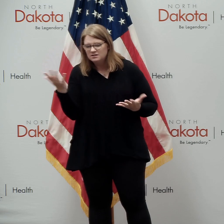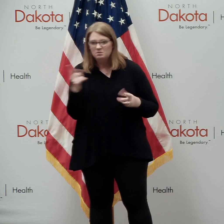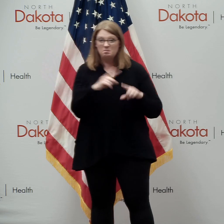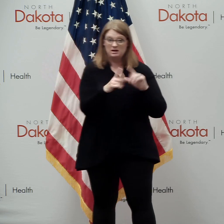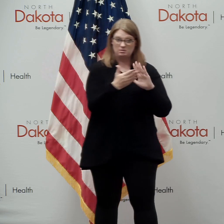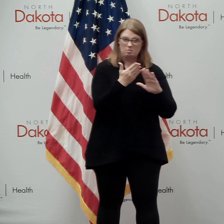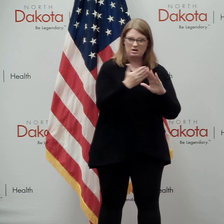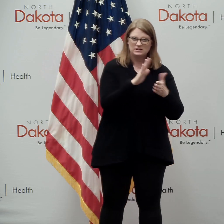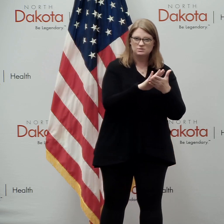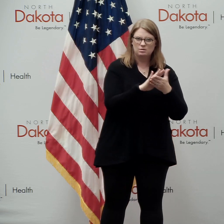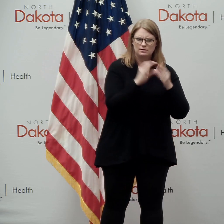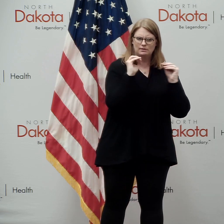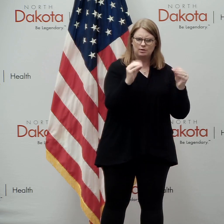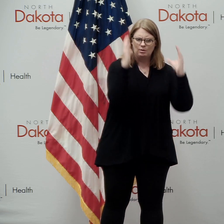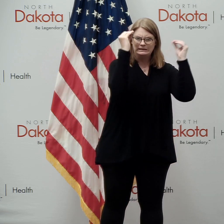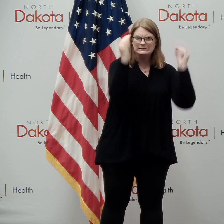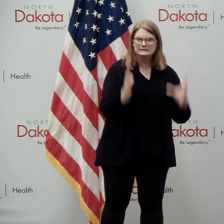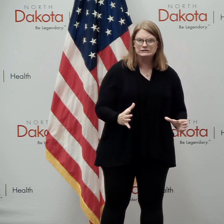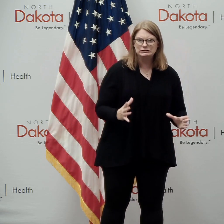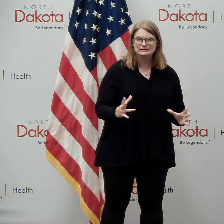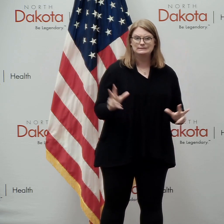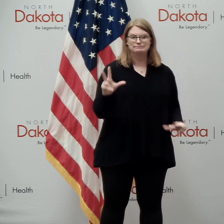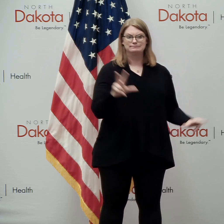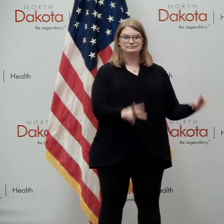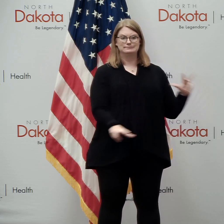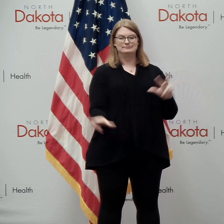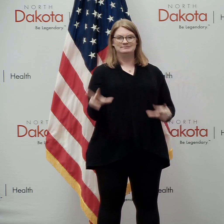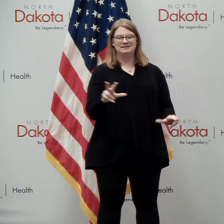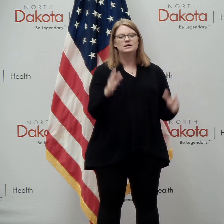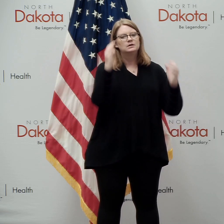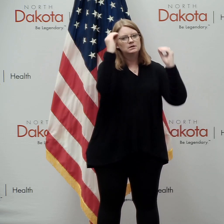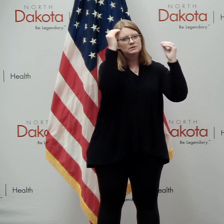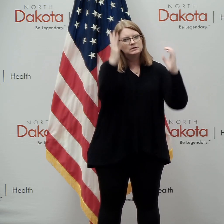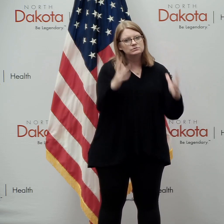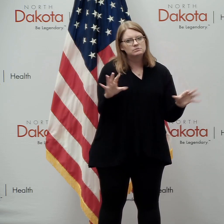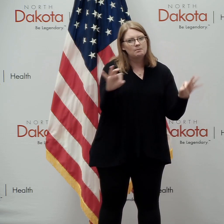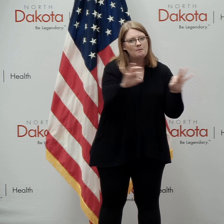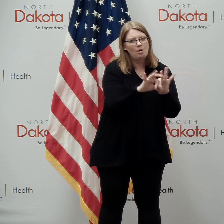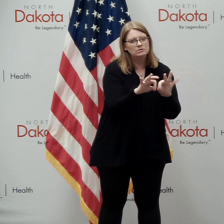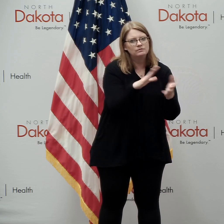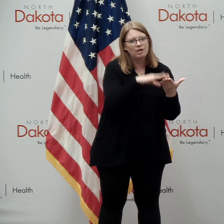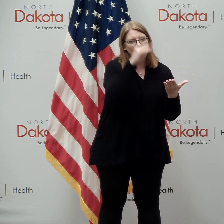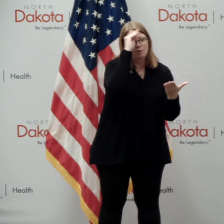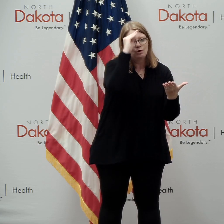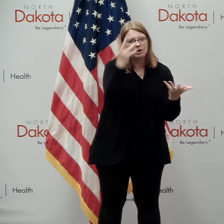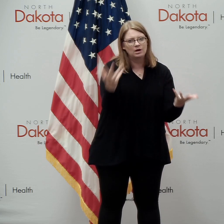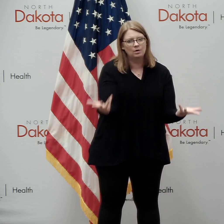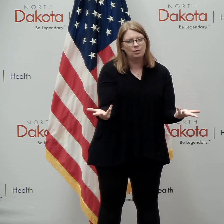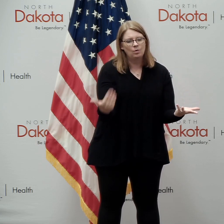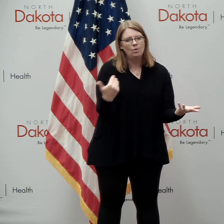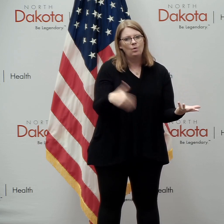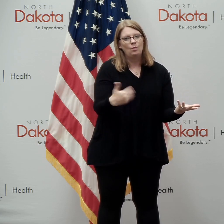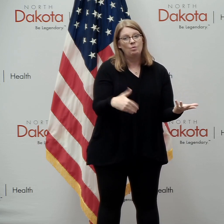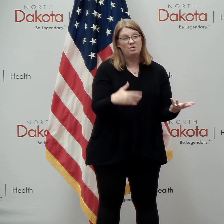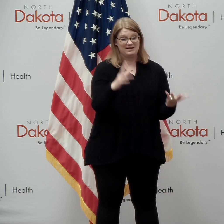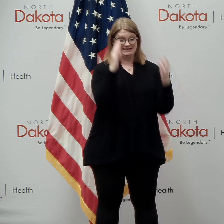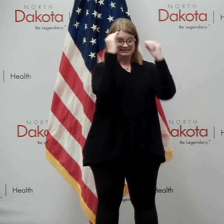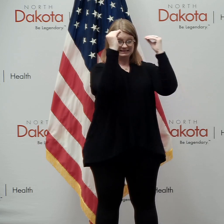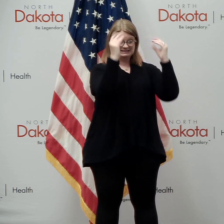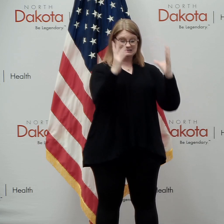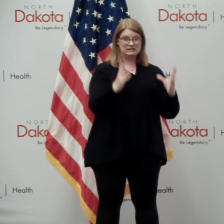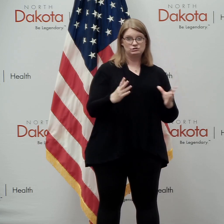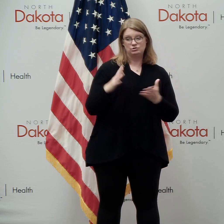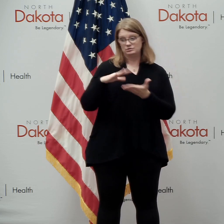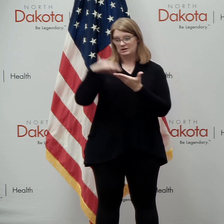school without teachers. And they're the epicenter of learning and central to the whole relationship that we need to build